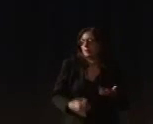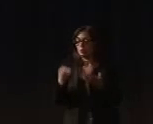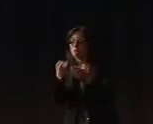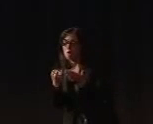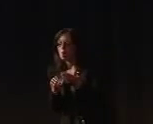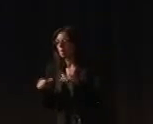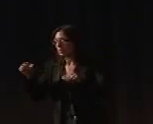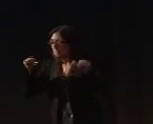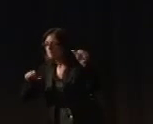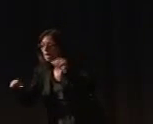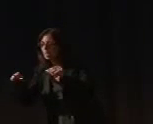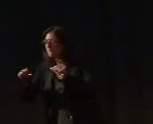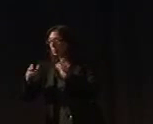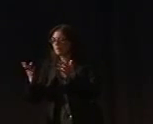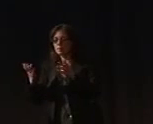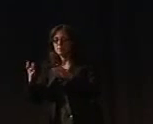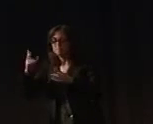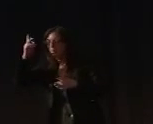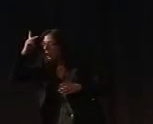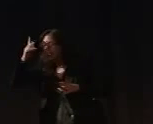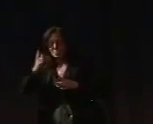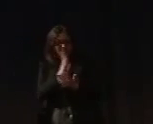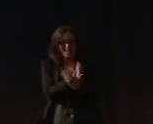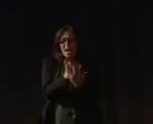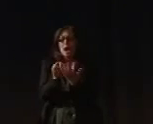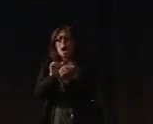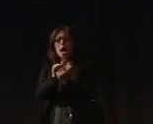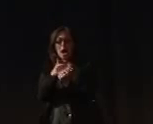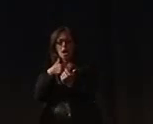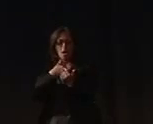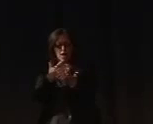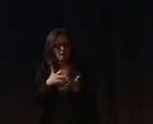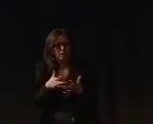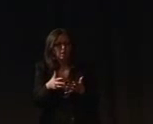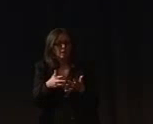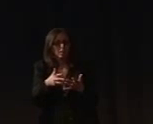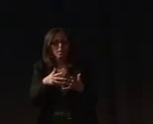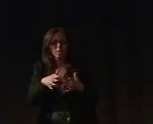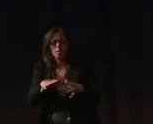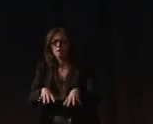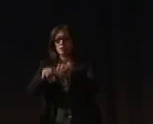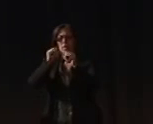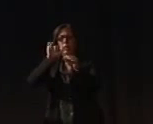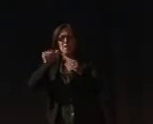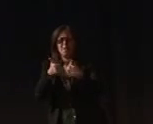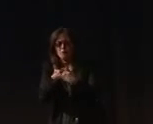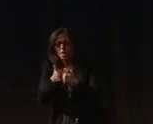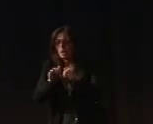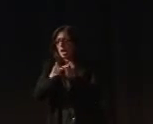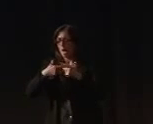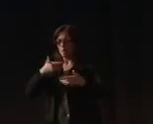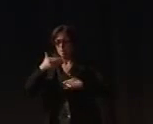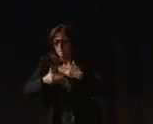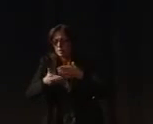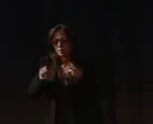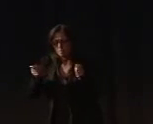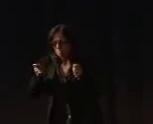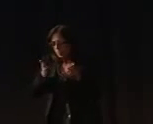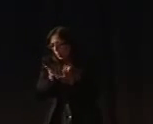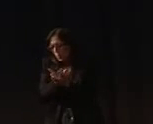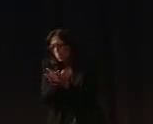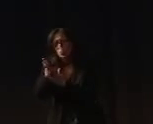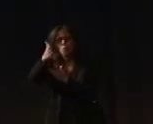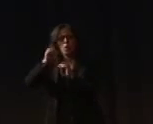from science, other come from other discipline of the art, and even in the art, it's coming from different medium. So the